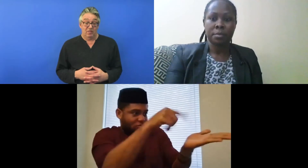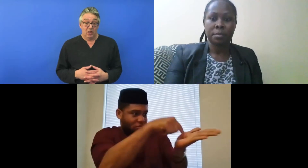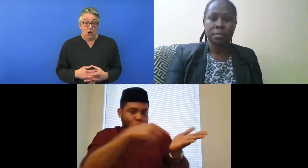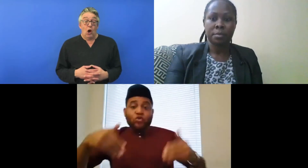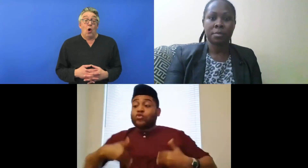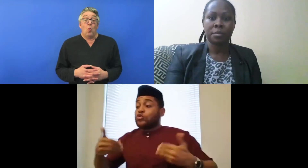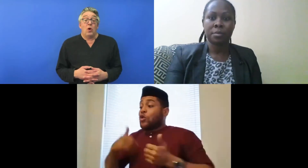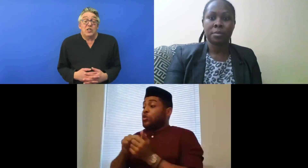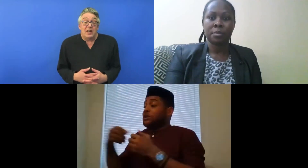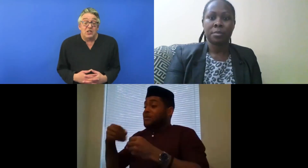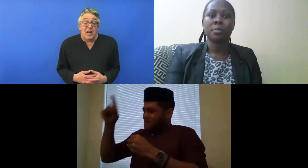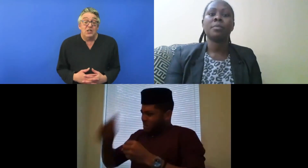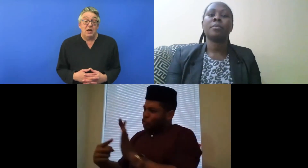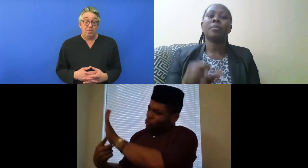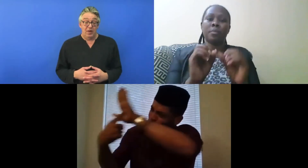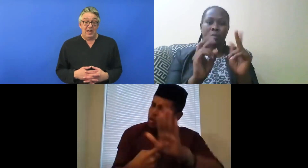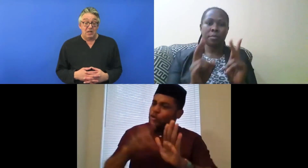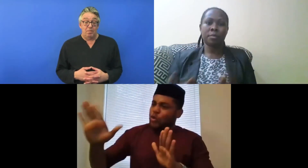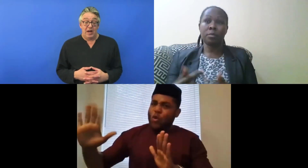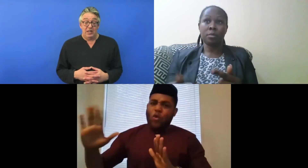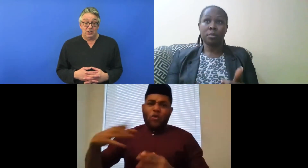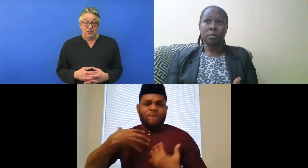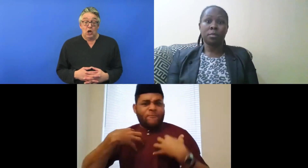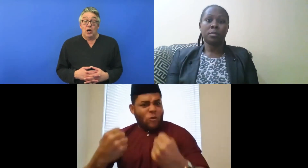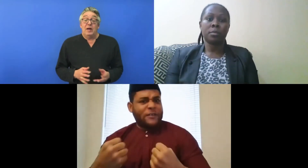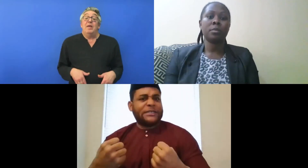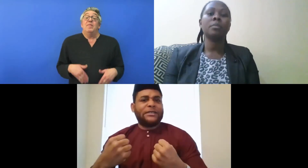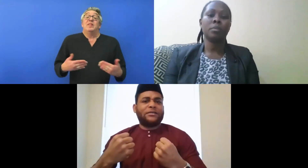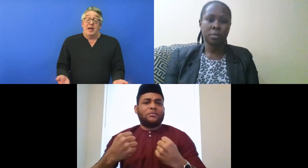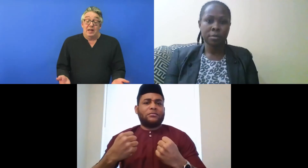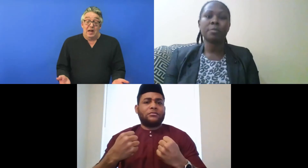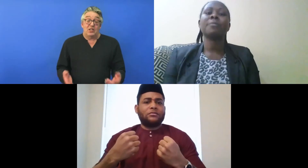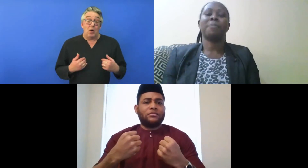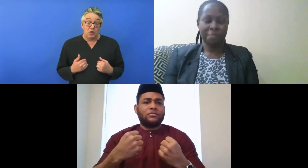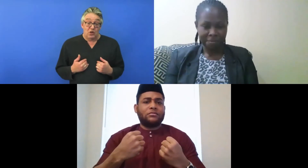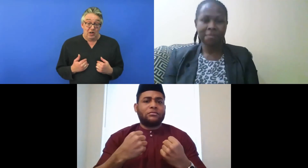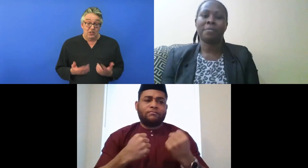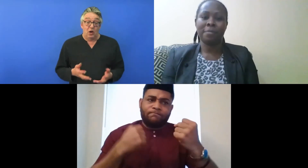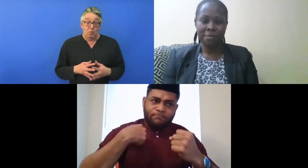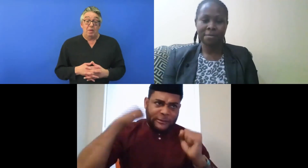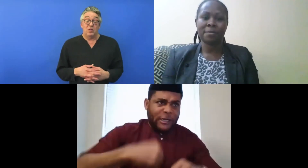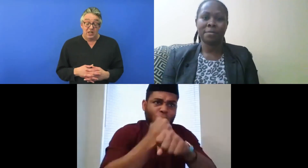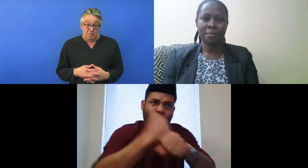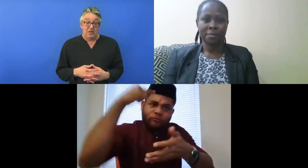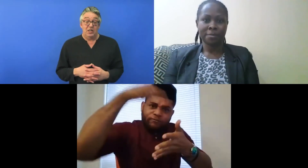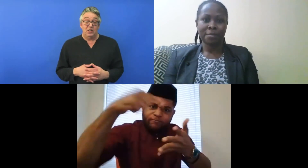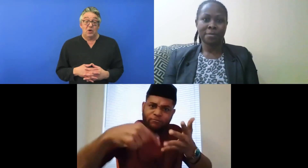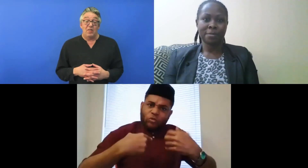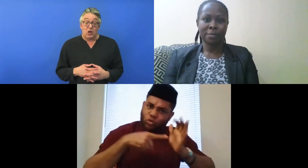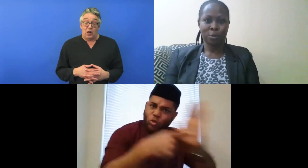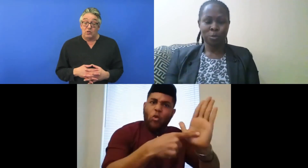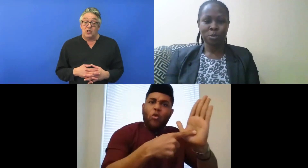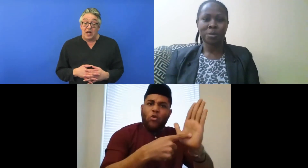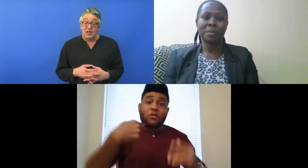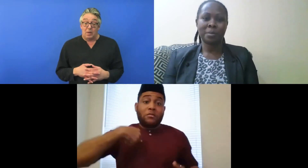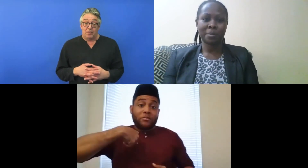supportive. Once legislation is in place, then it's our turn as young people with disabilities to have the